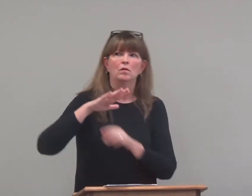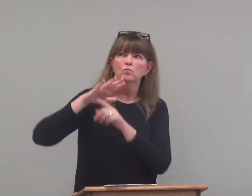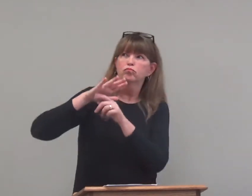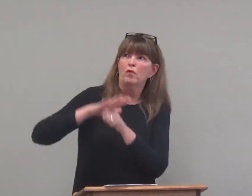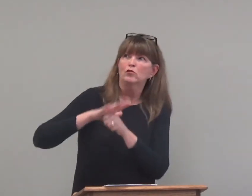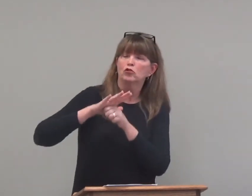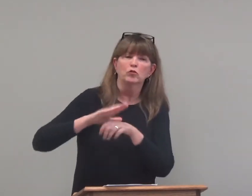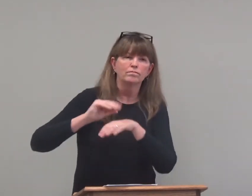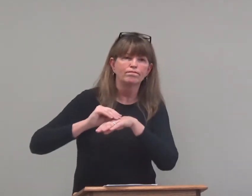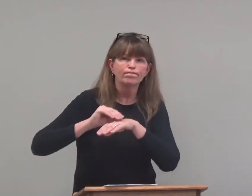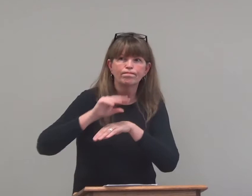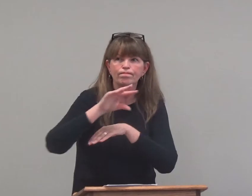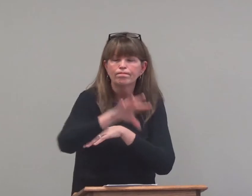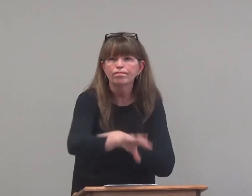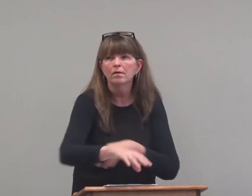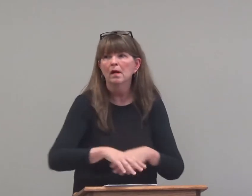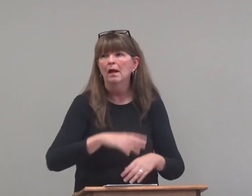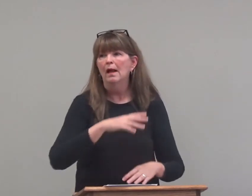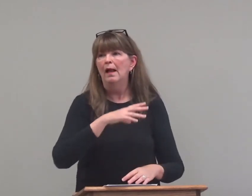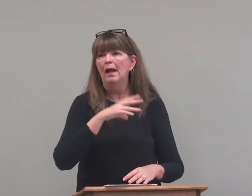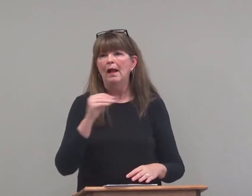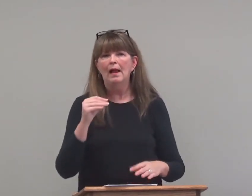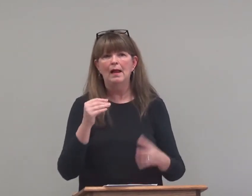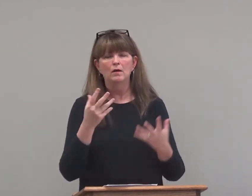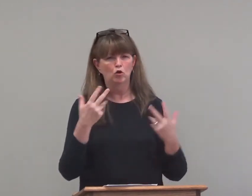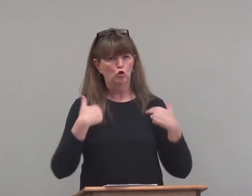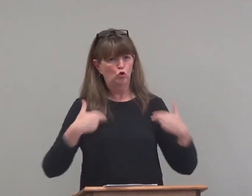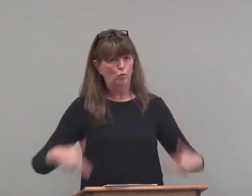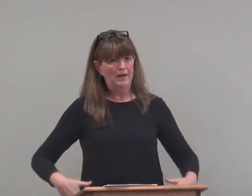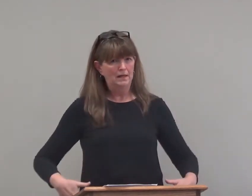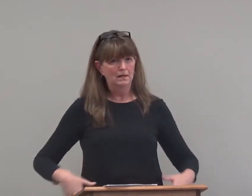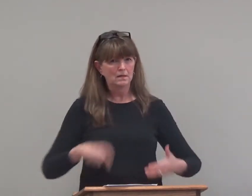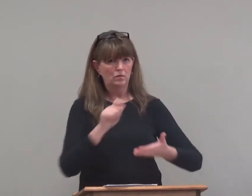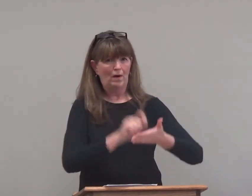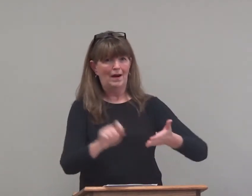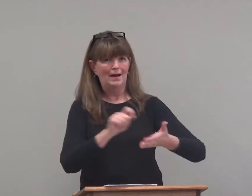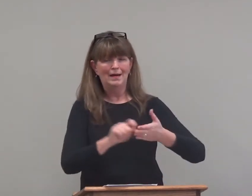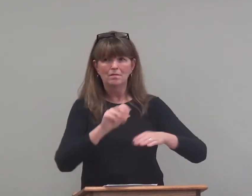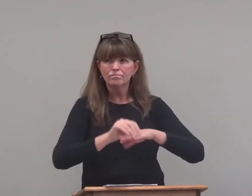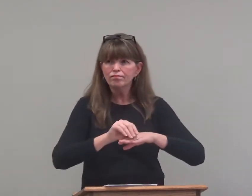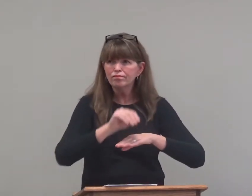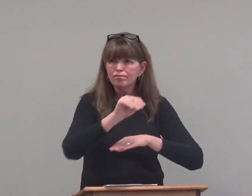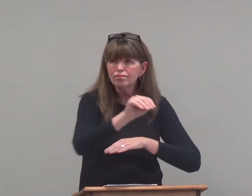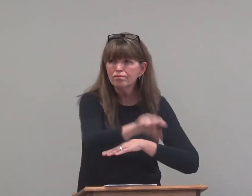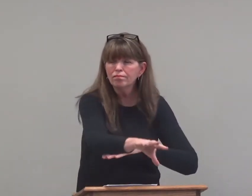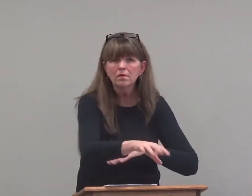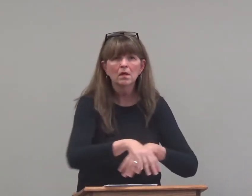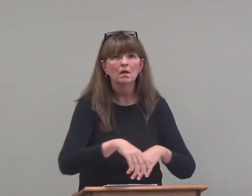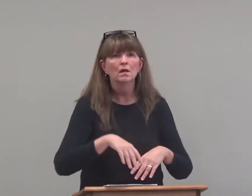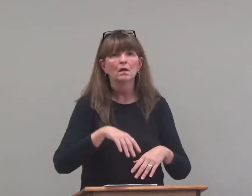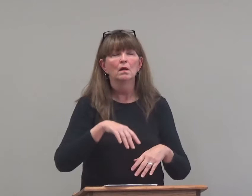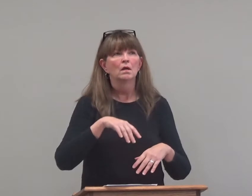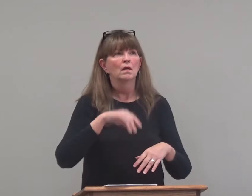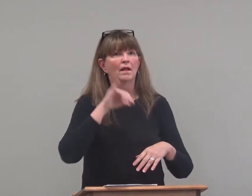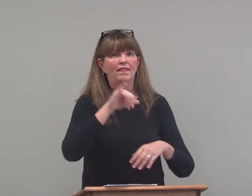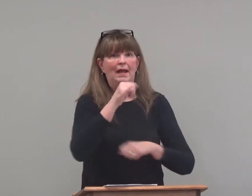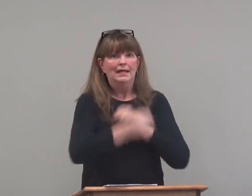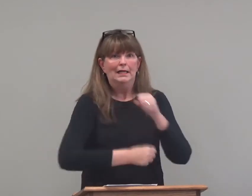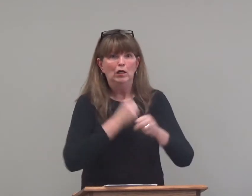cultural influences in the Bible that's been written down. A lot of oppression